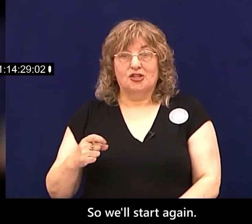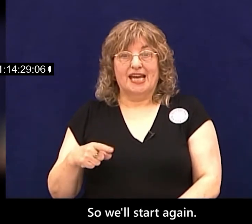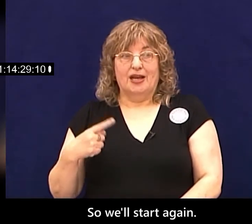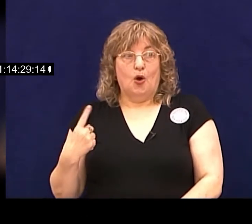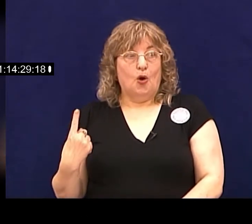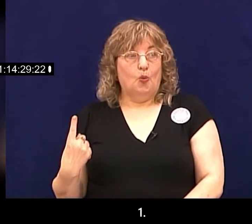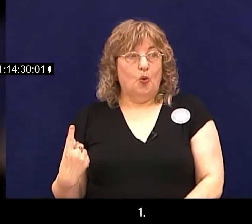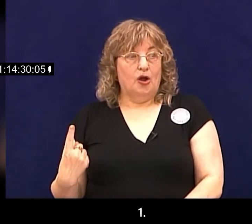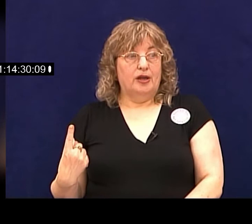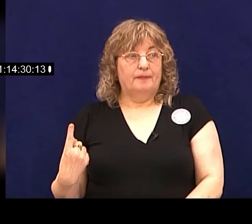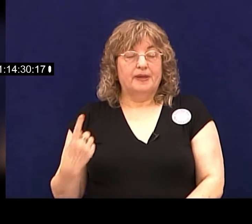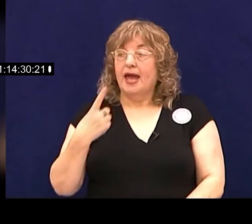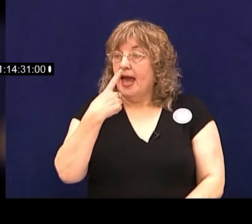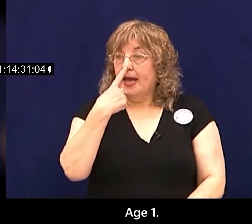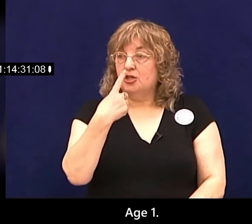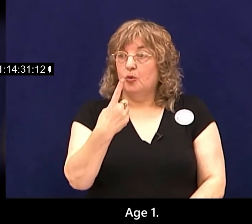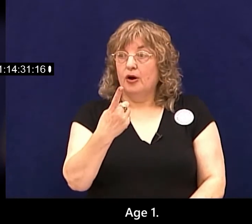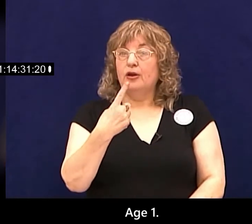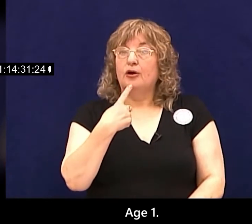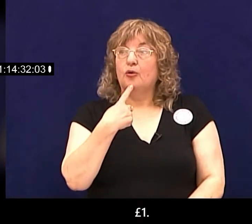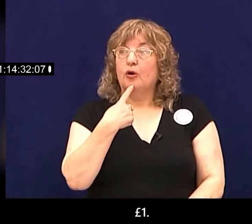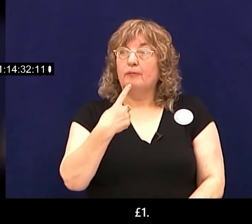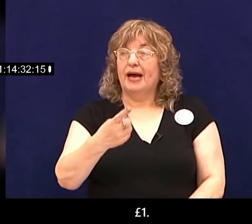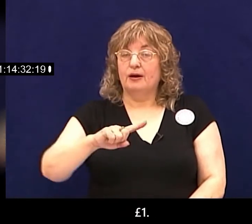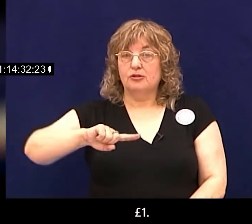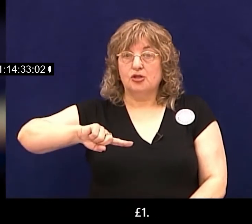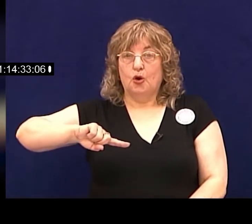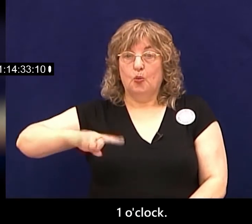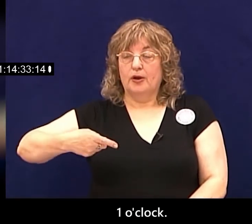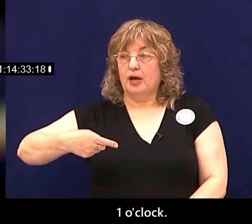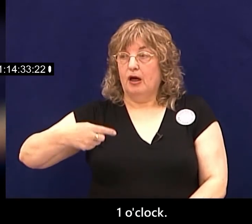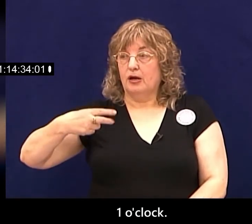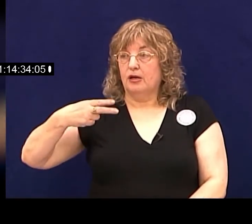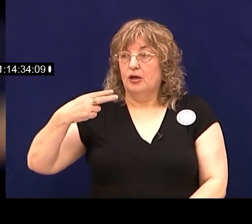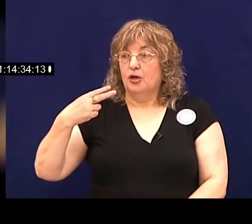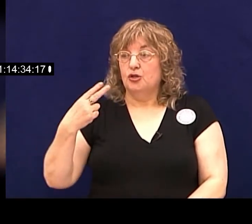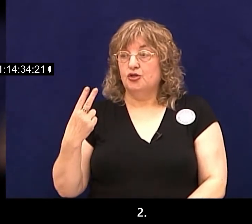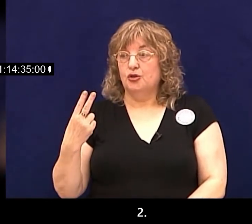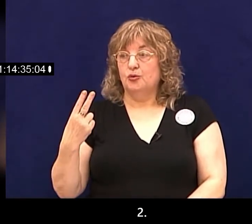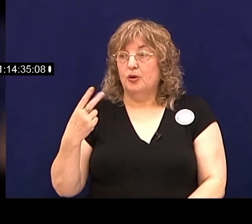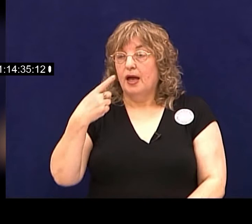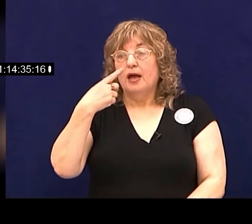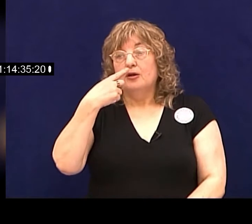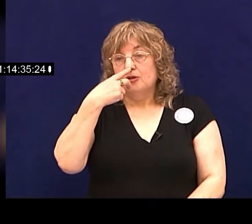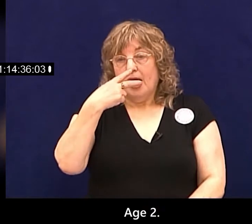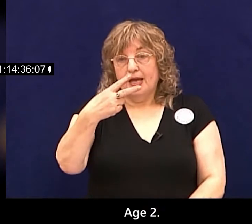again. 1, age 1, £1, 1 o'clock. 2, age